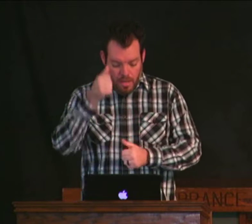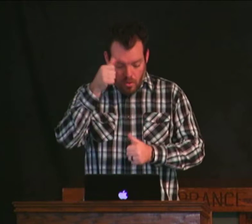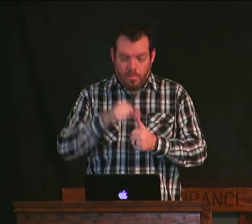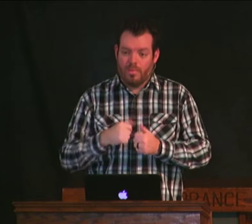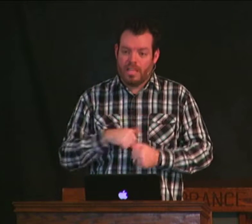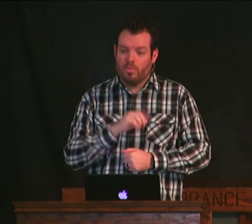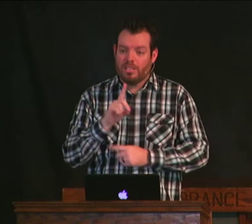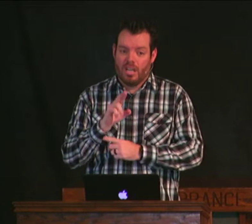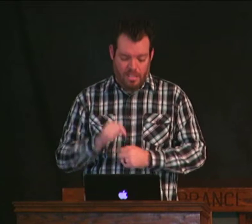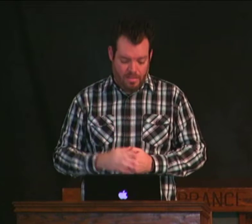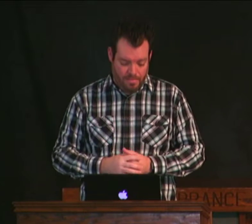He remembers that we're dust.